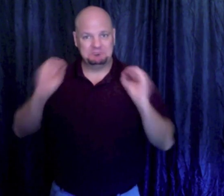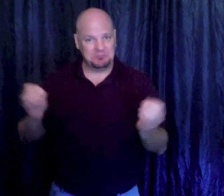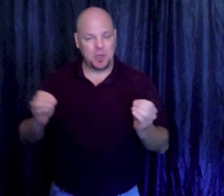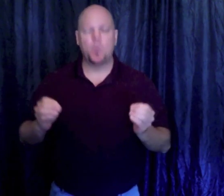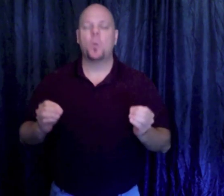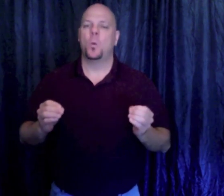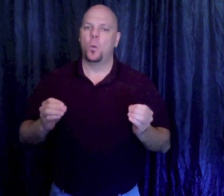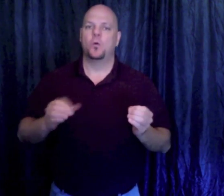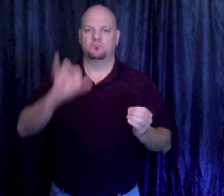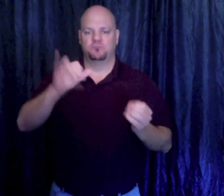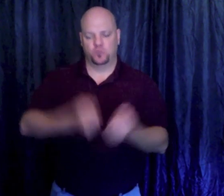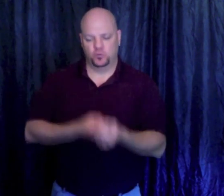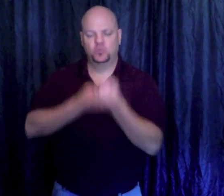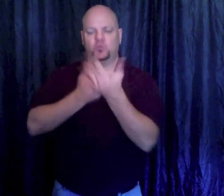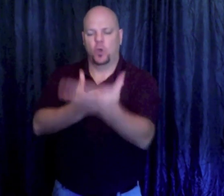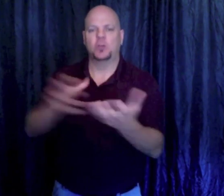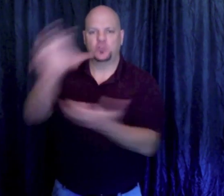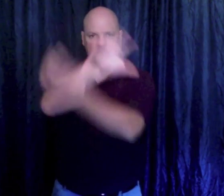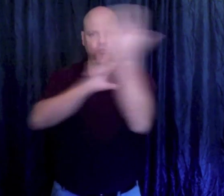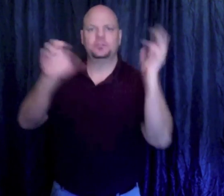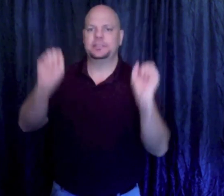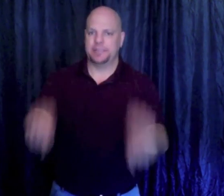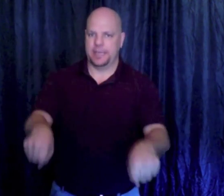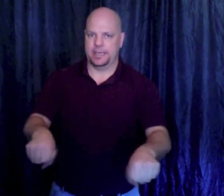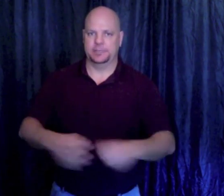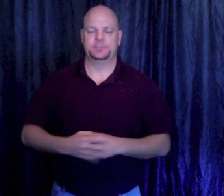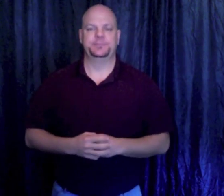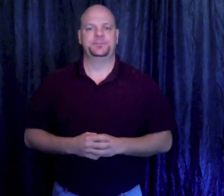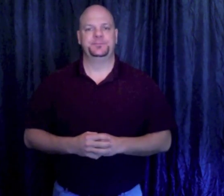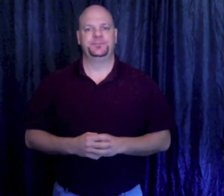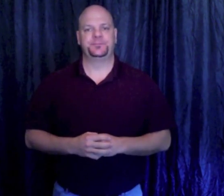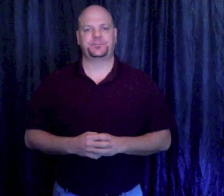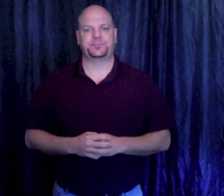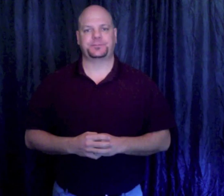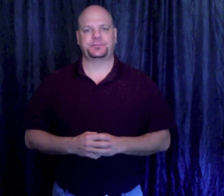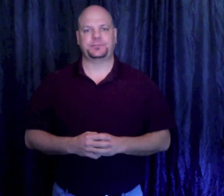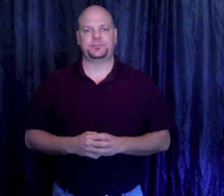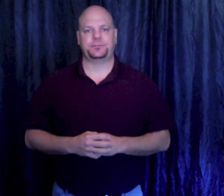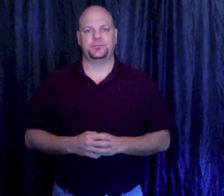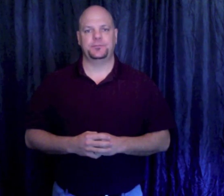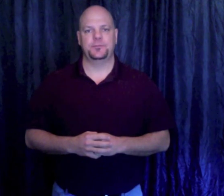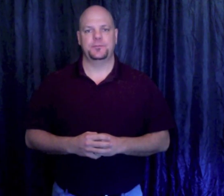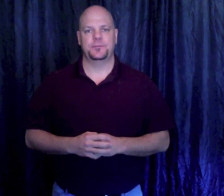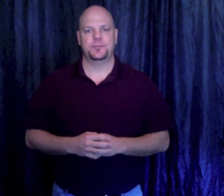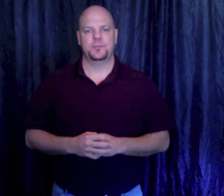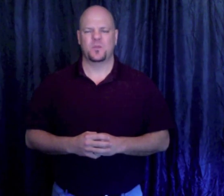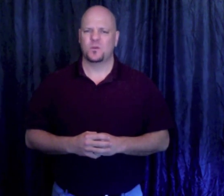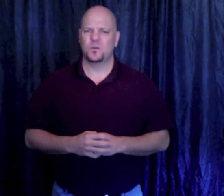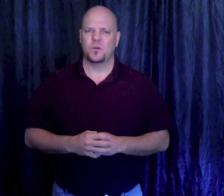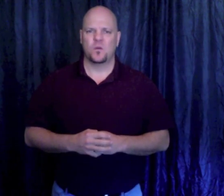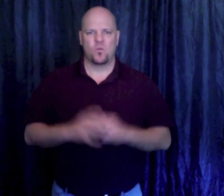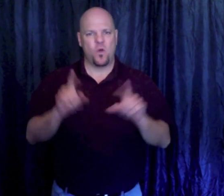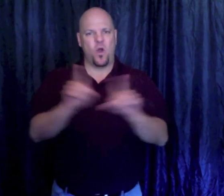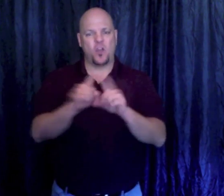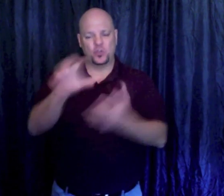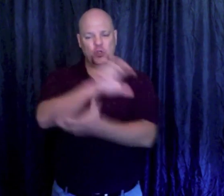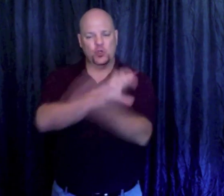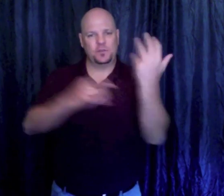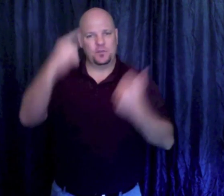lead to a lot of confusion. And so, and this also can be confusing for us, for those of us